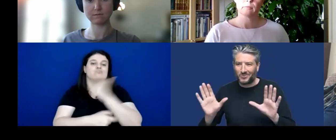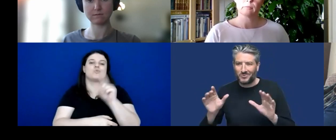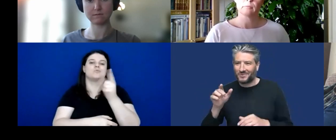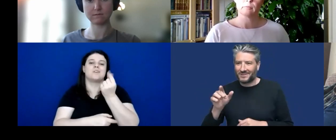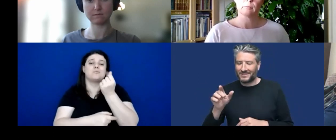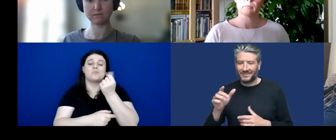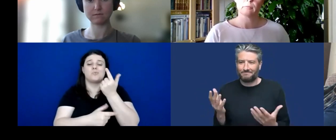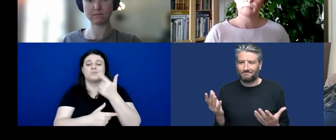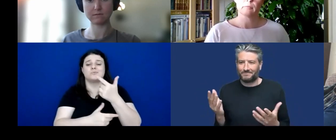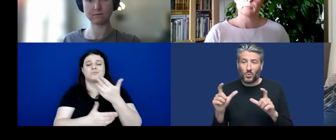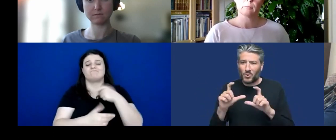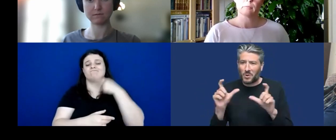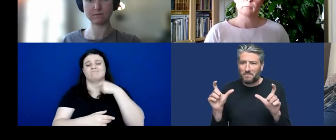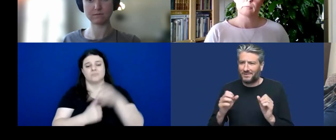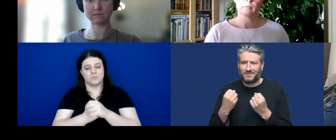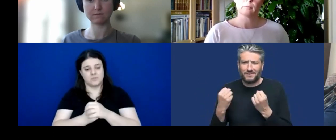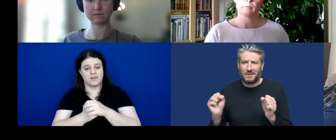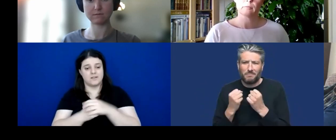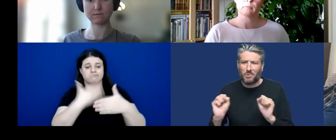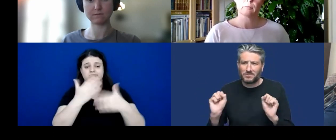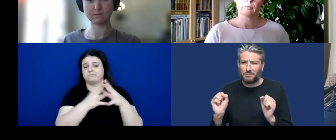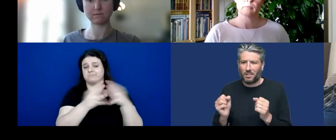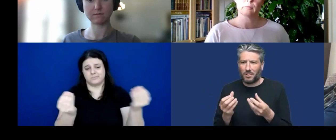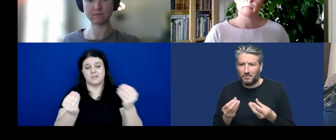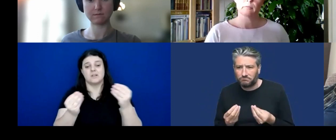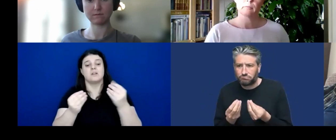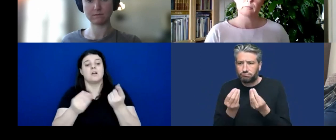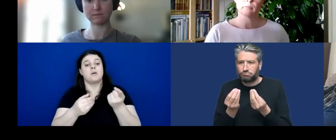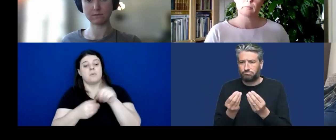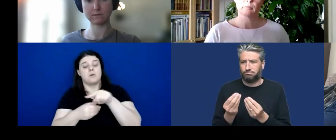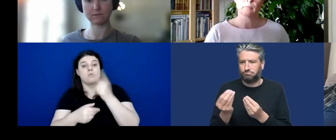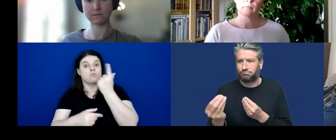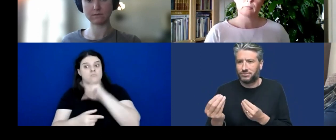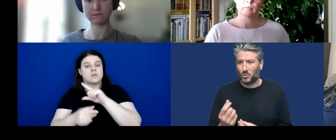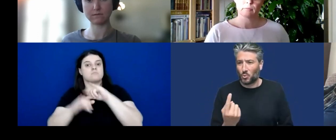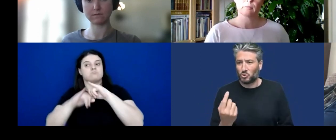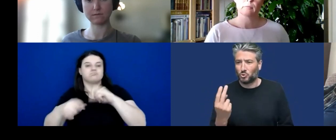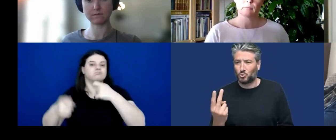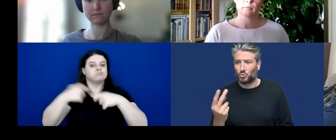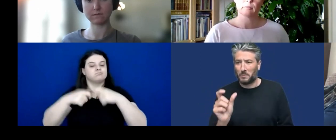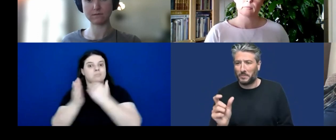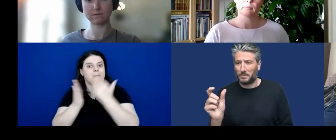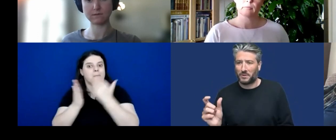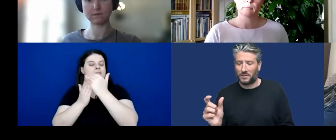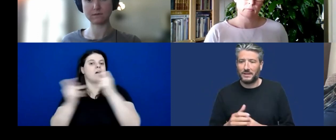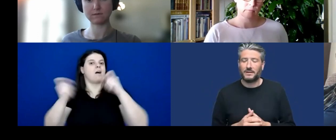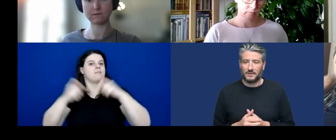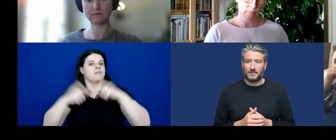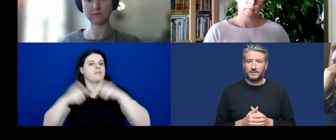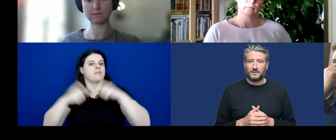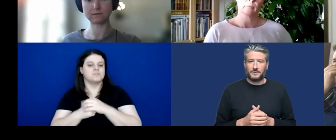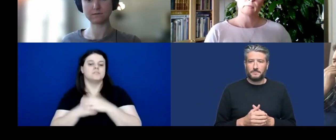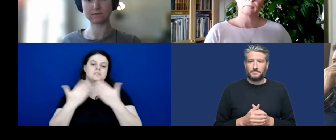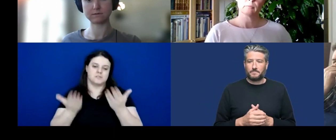disappear. But when we can bring a product to a successful commercial level, then, as I said,